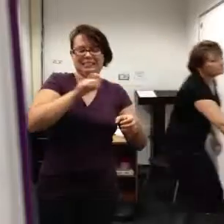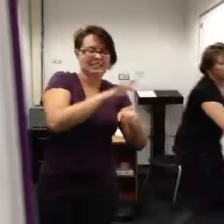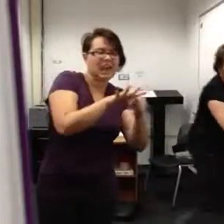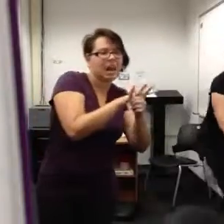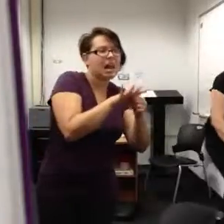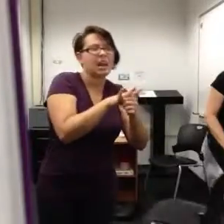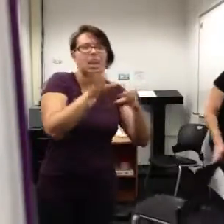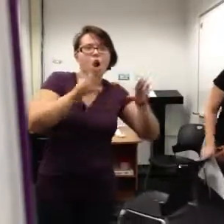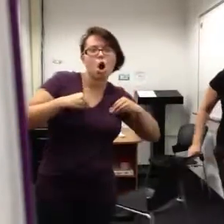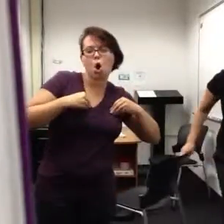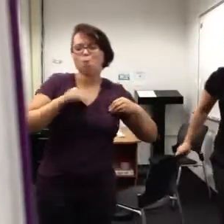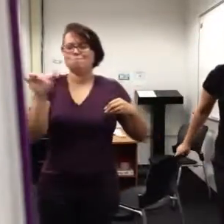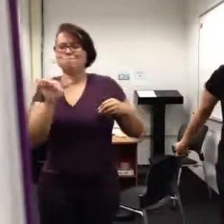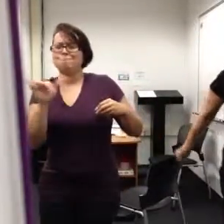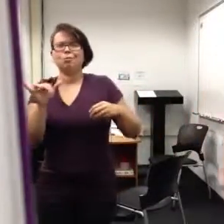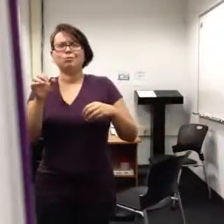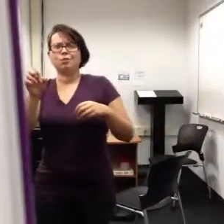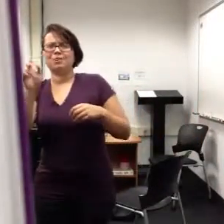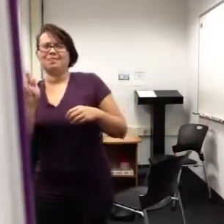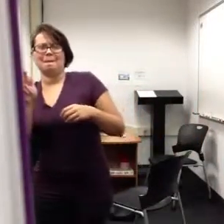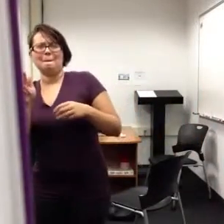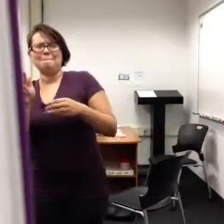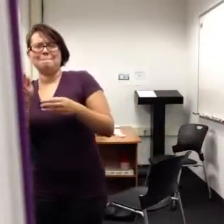mind, how did we get to the point where all of us now are